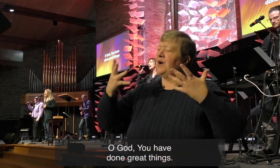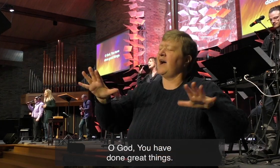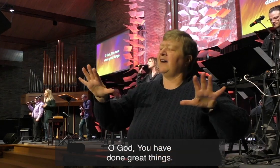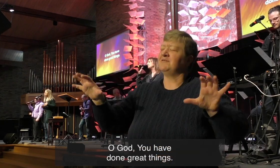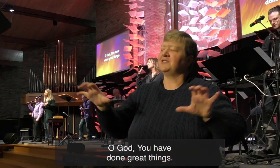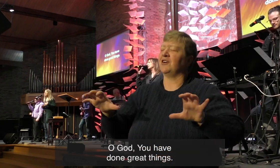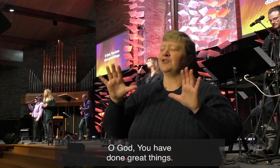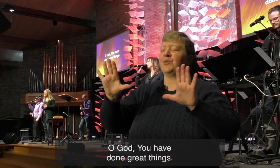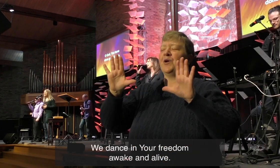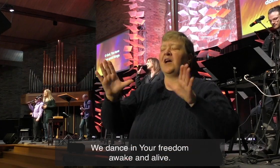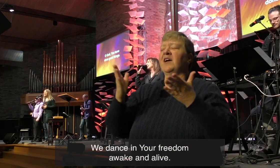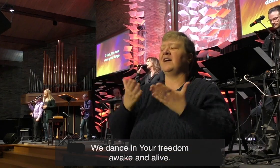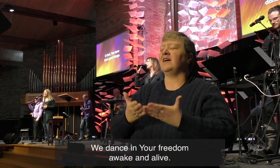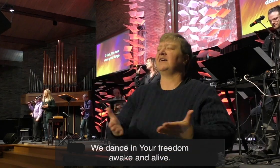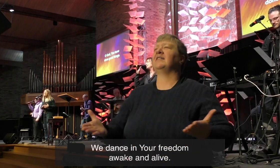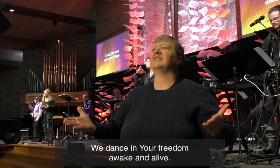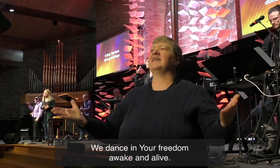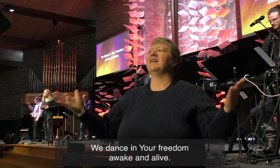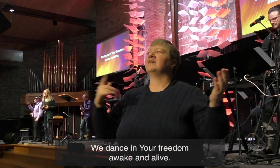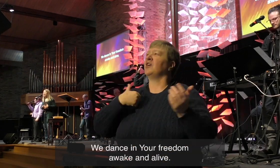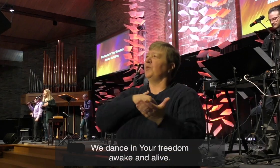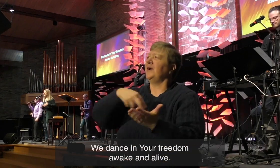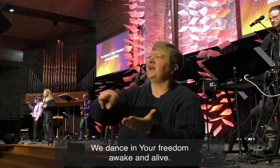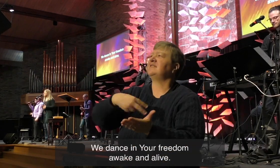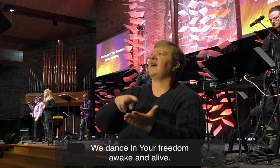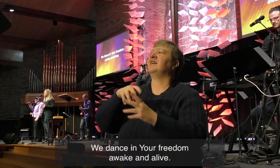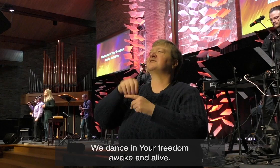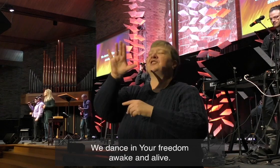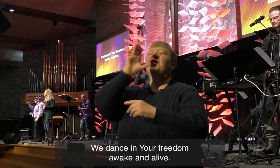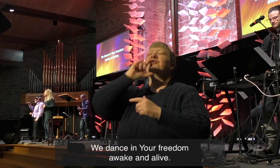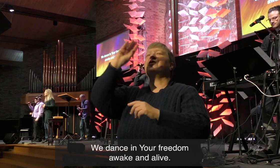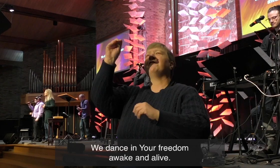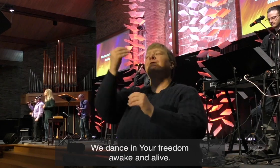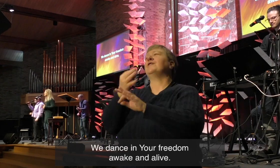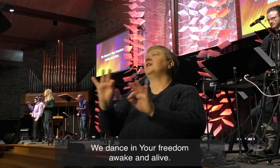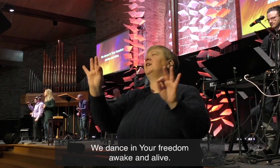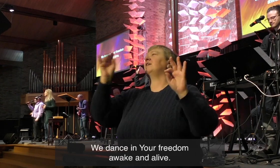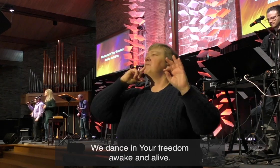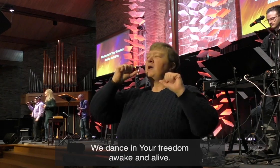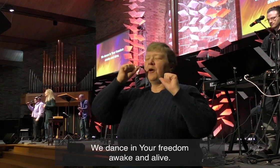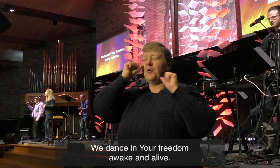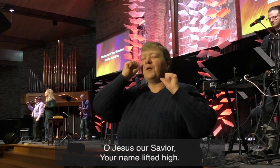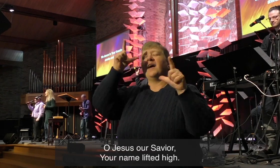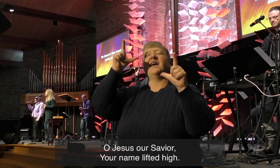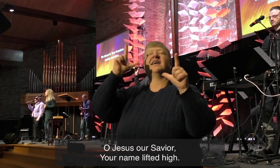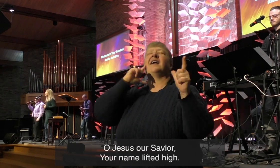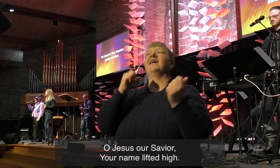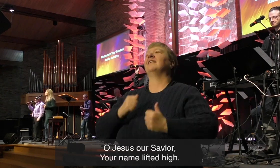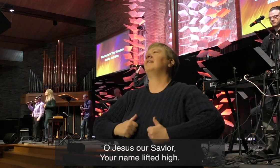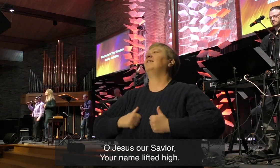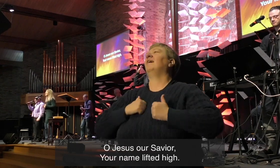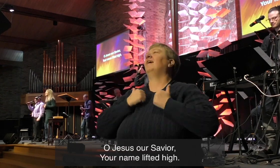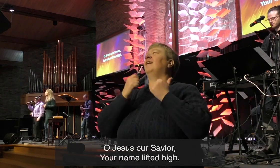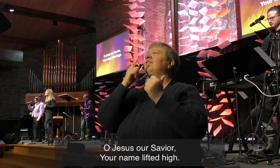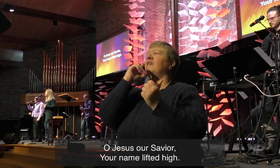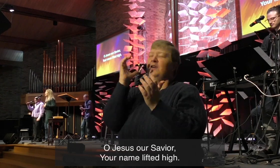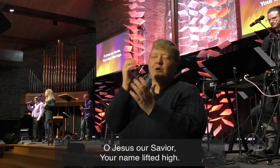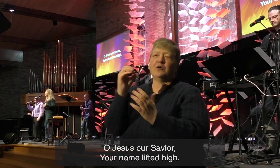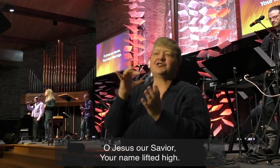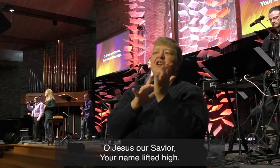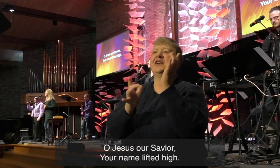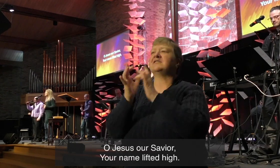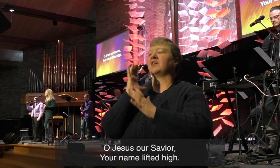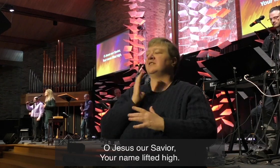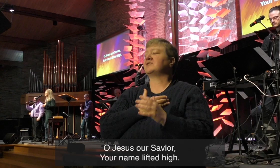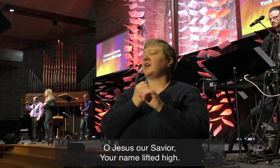you have done great things. We dance in your freedom, awake and alive.